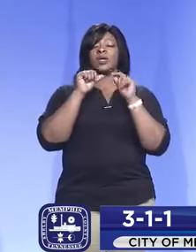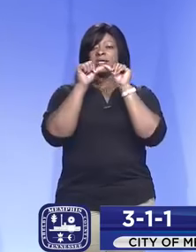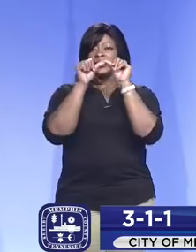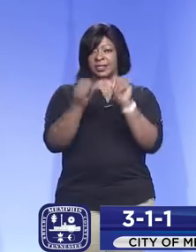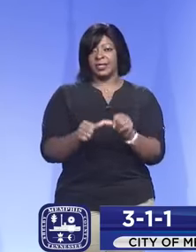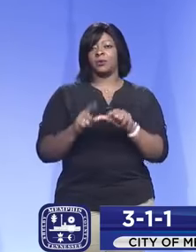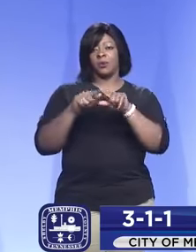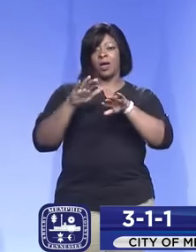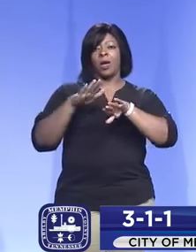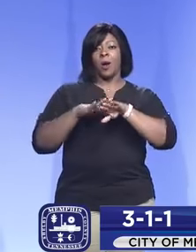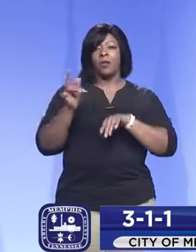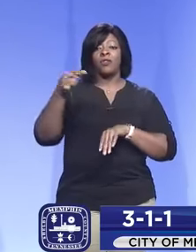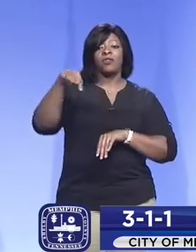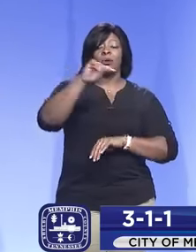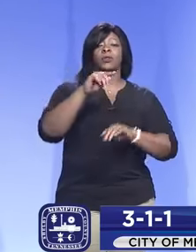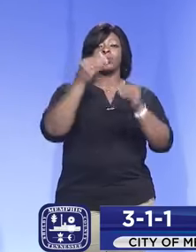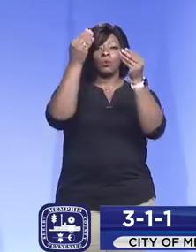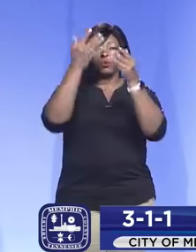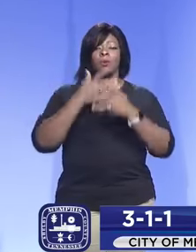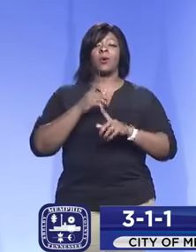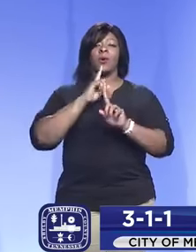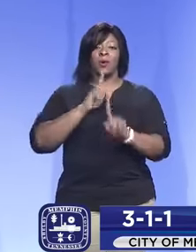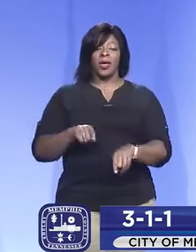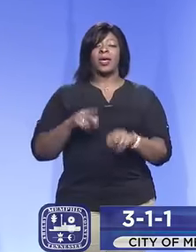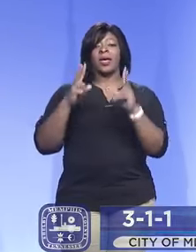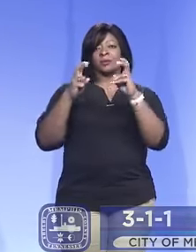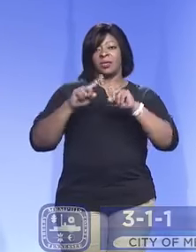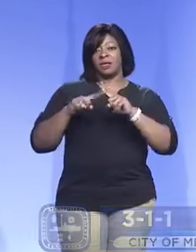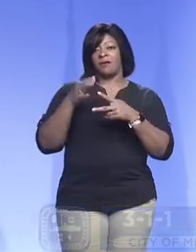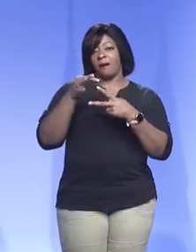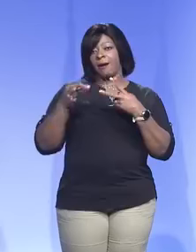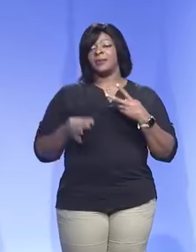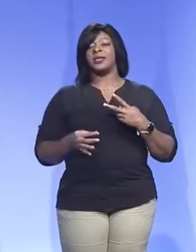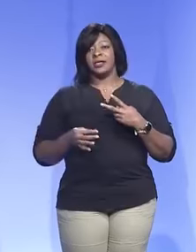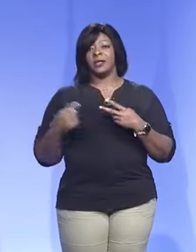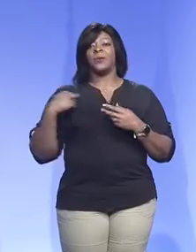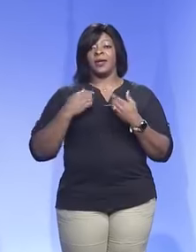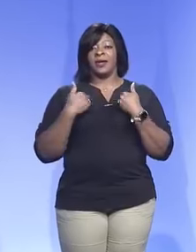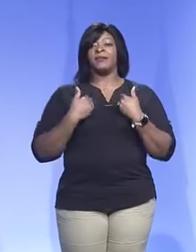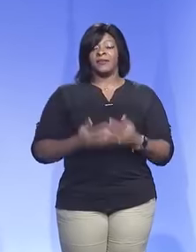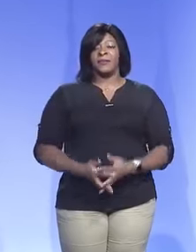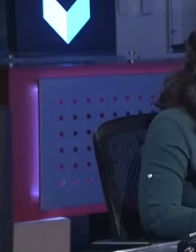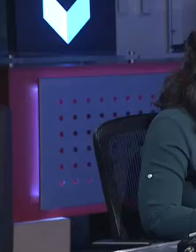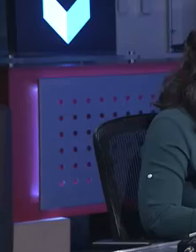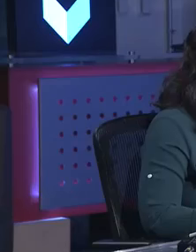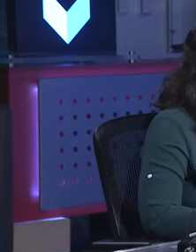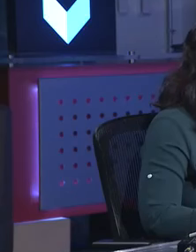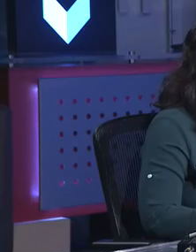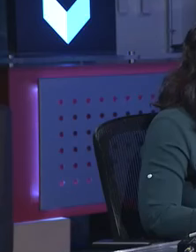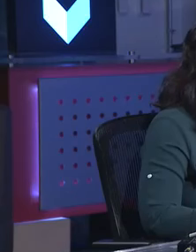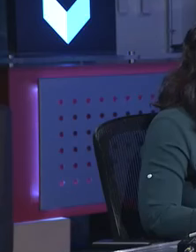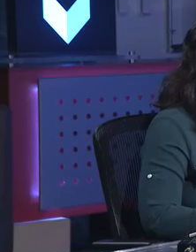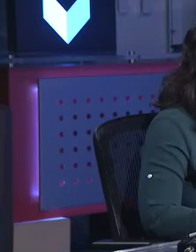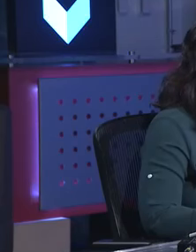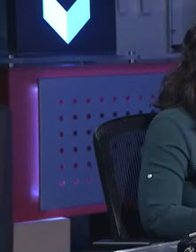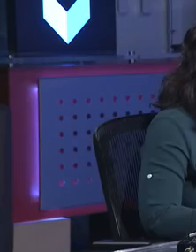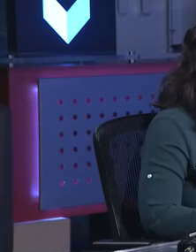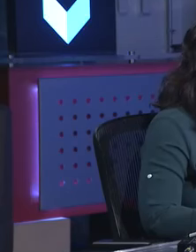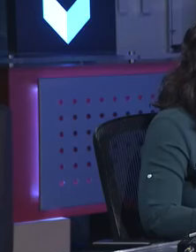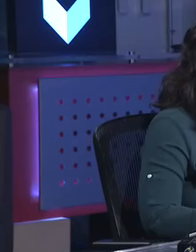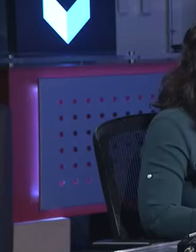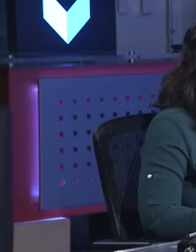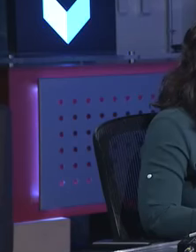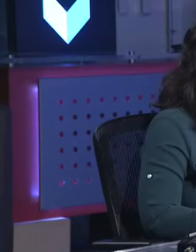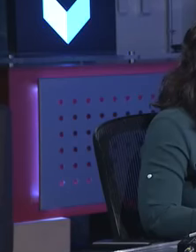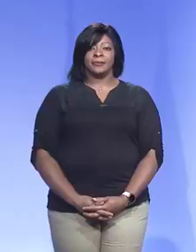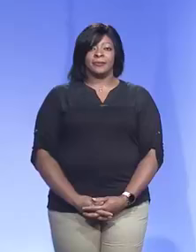continue to rely on those reports and explore all the options that we have. We'll go back to April Thompson with